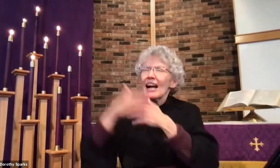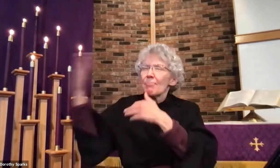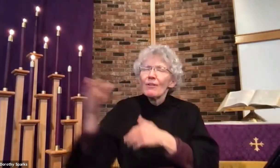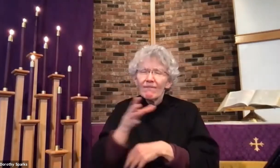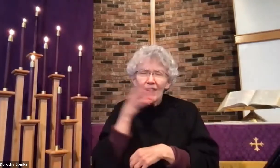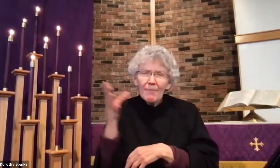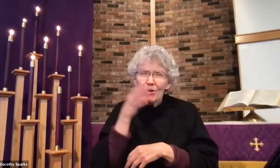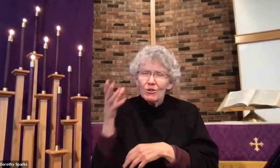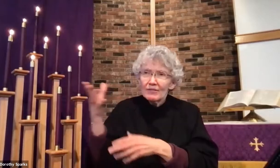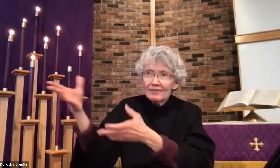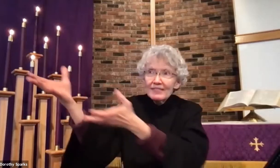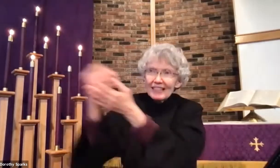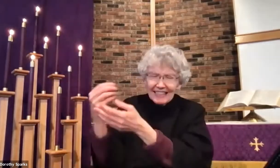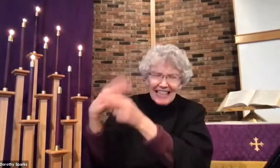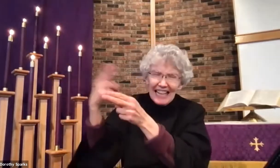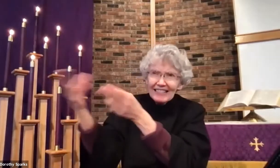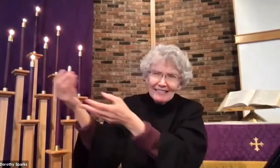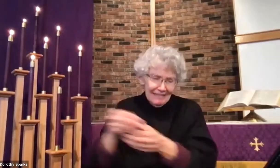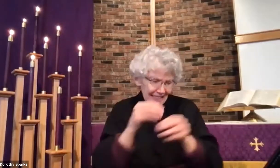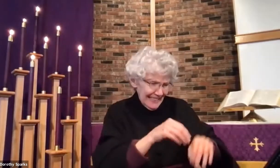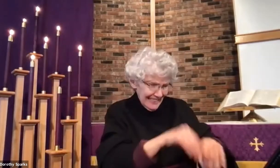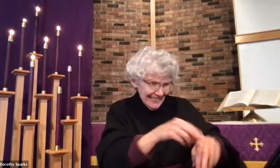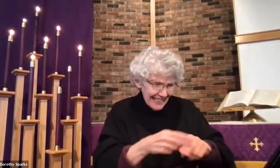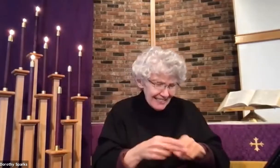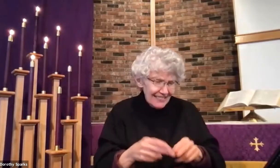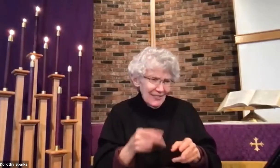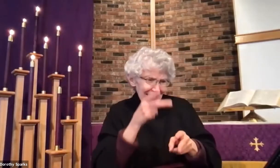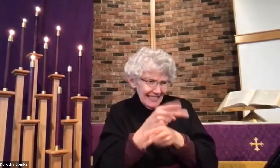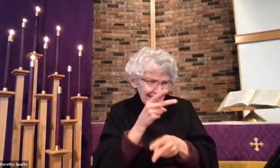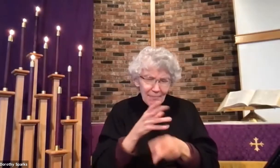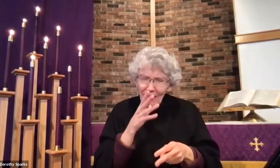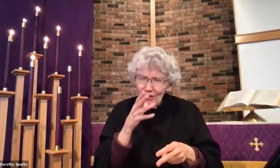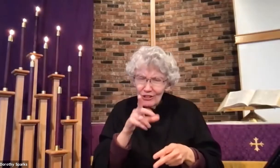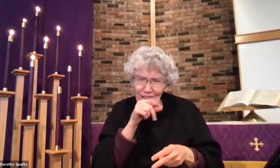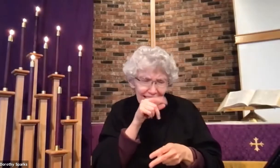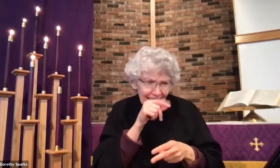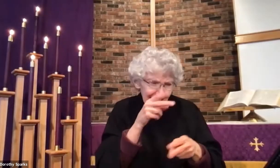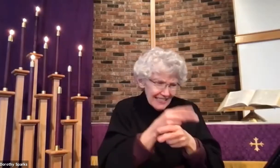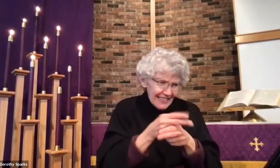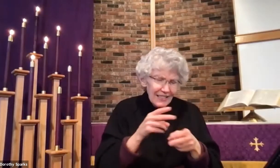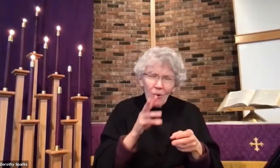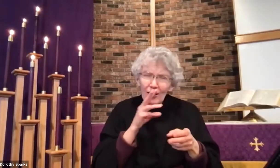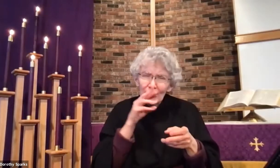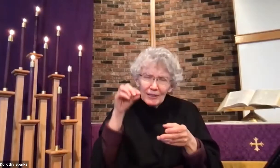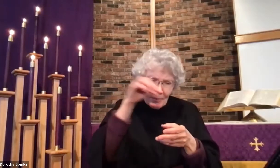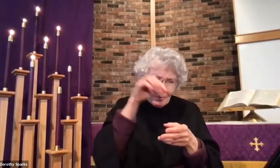And the eggs were destroyed. So he went to a farmer who was a neighbor and